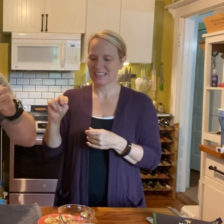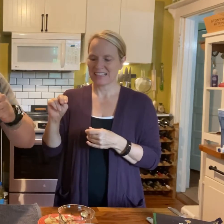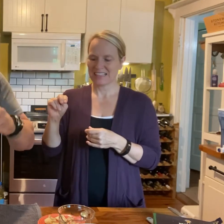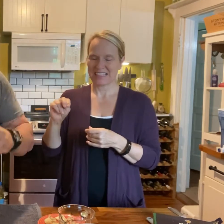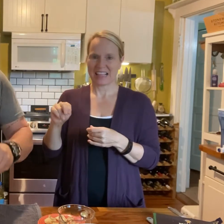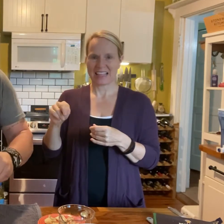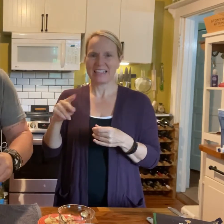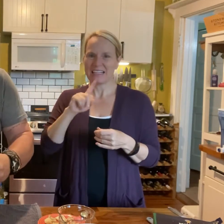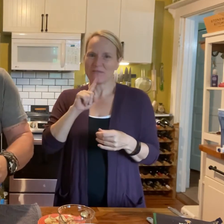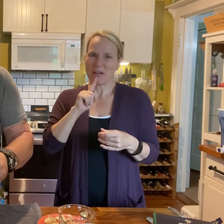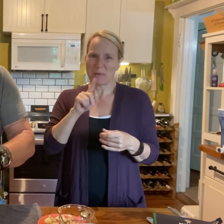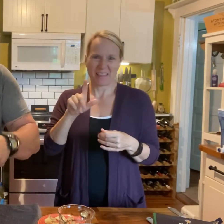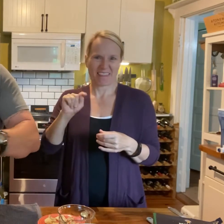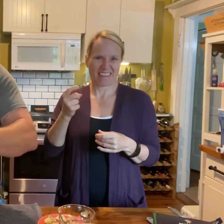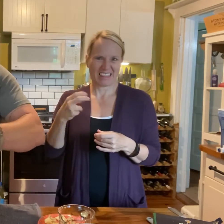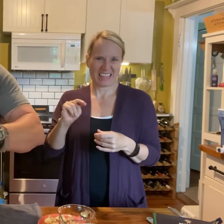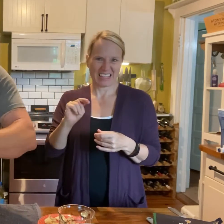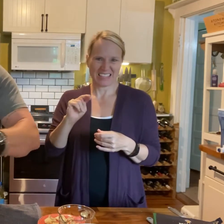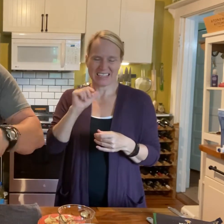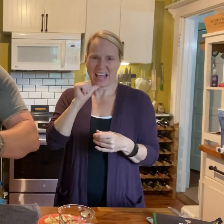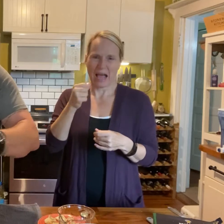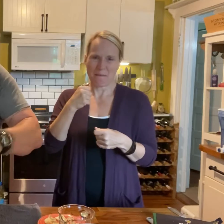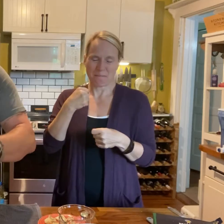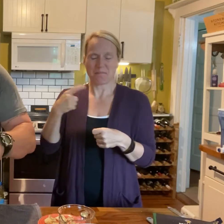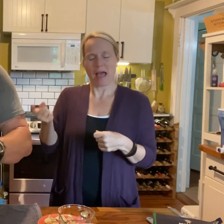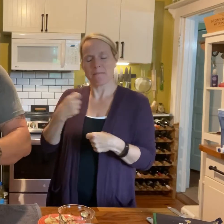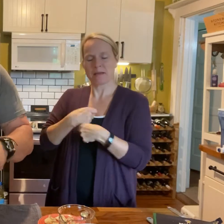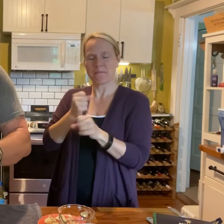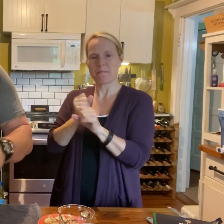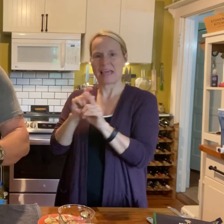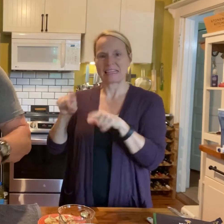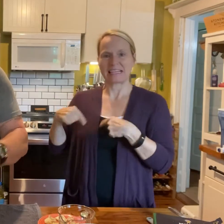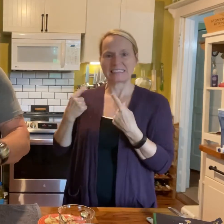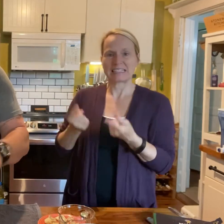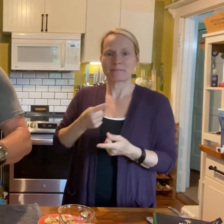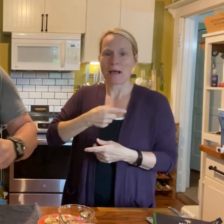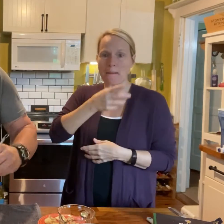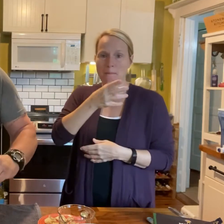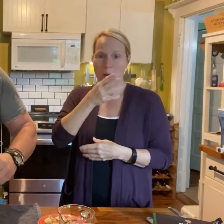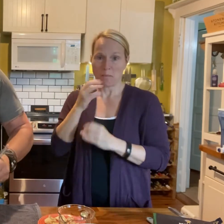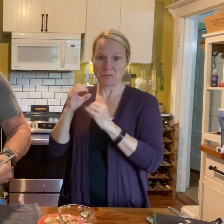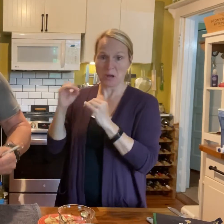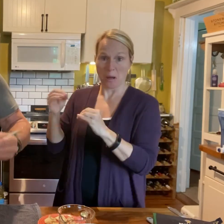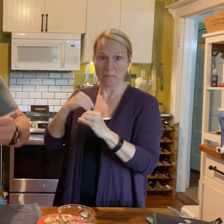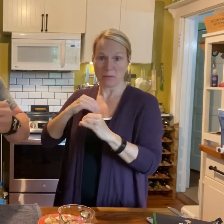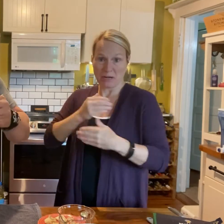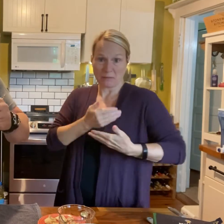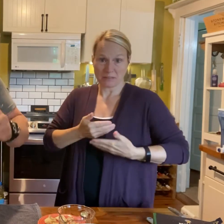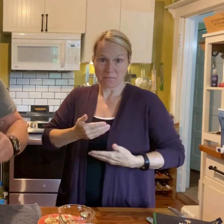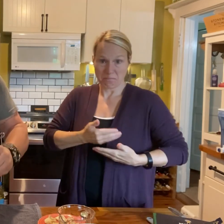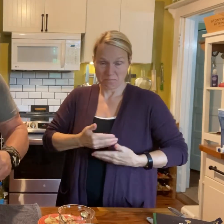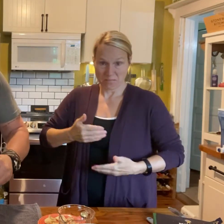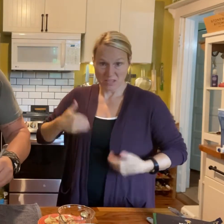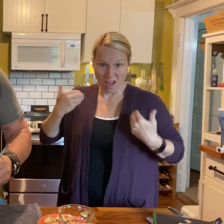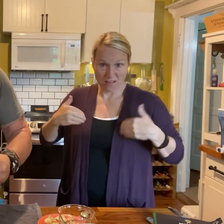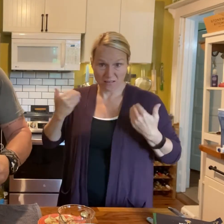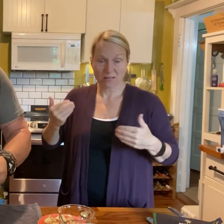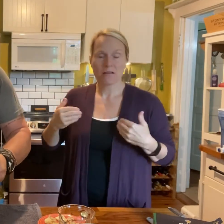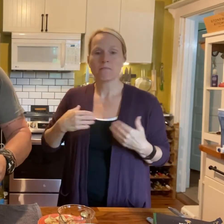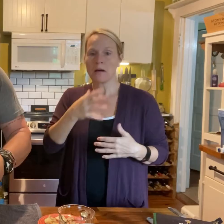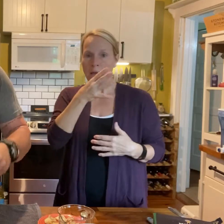creamy, milky, it depends. I've been baking these since my mother taught me as a child. My mother always made them and they were slightly